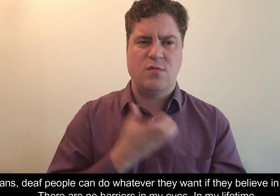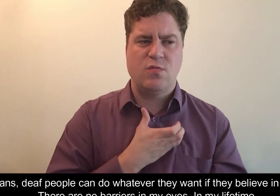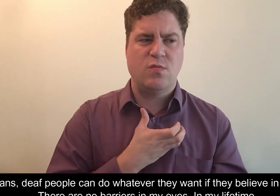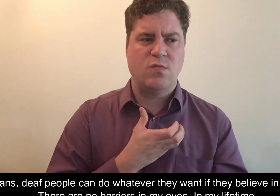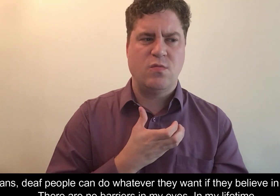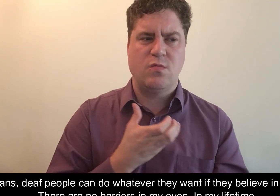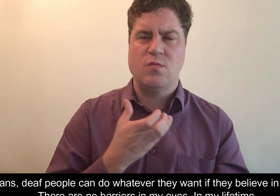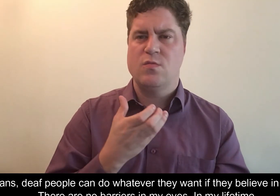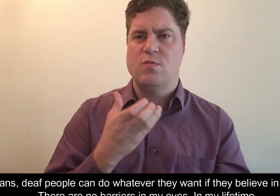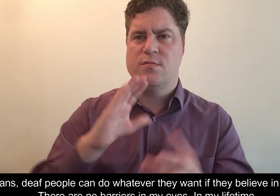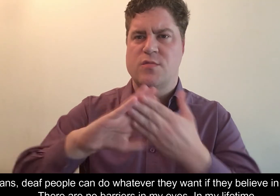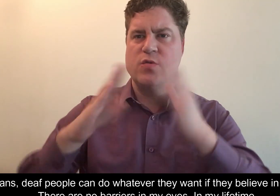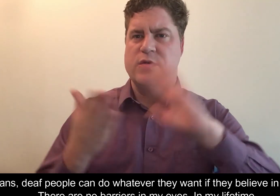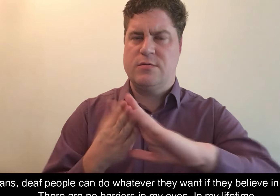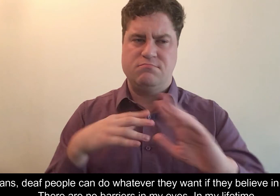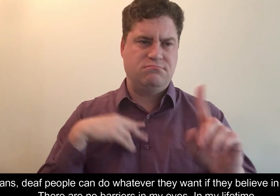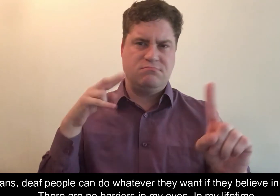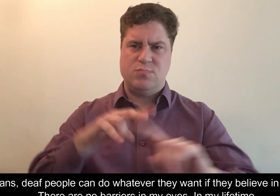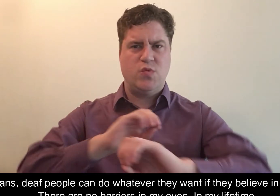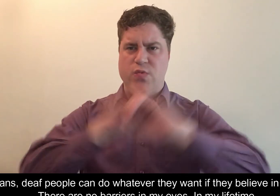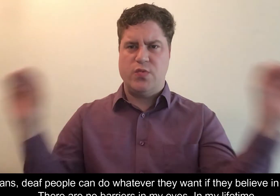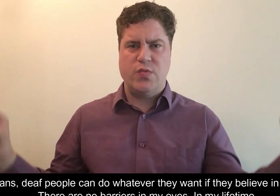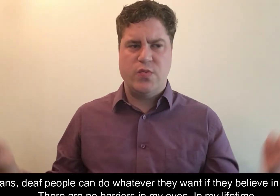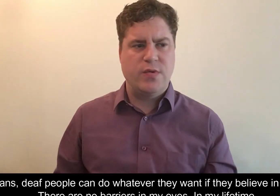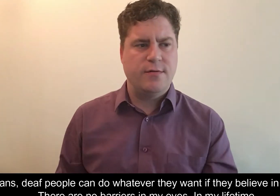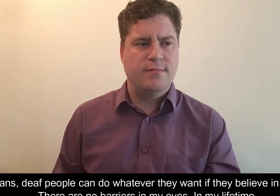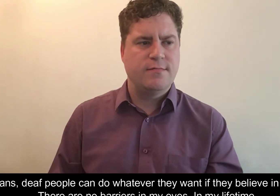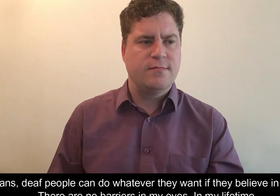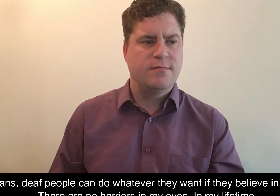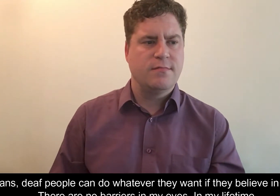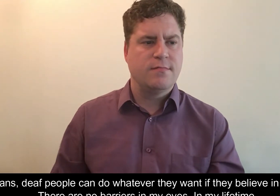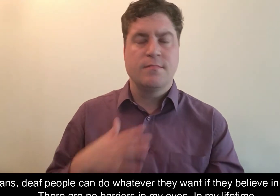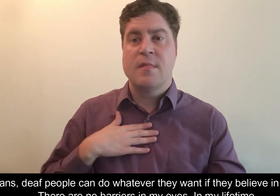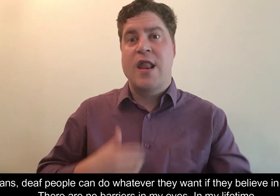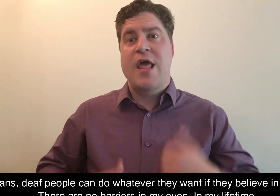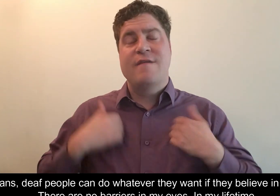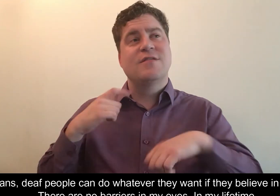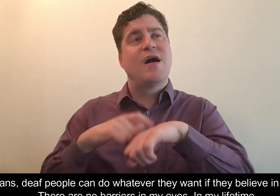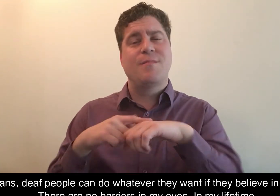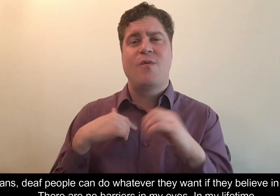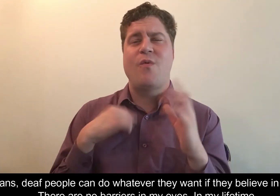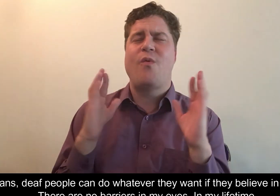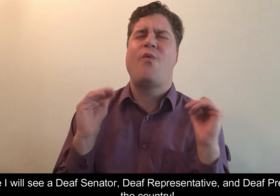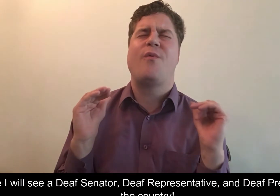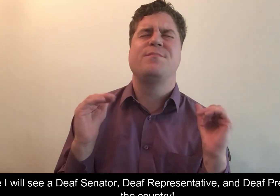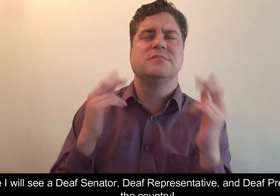There are no barriers in our community. I see none.